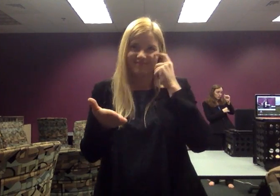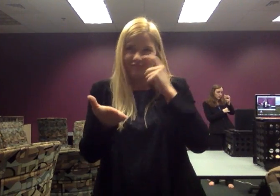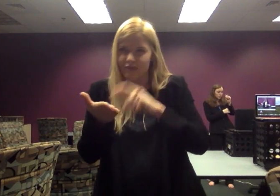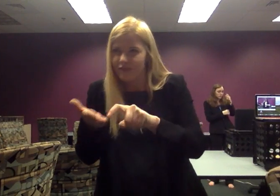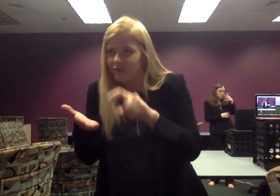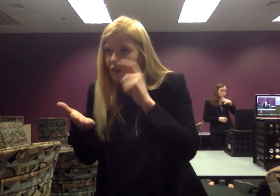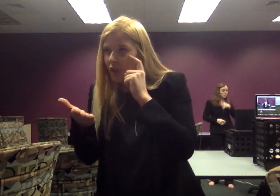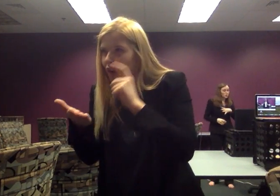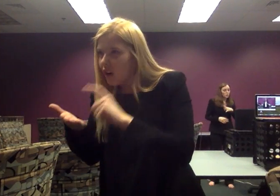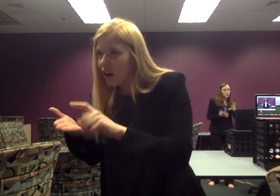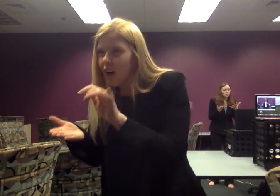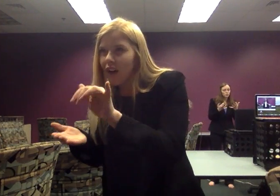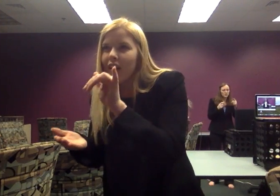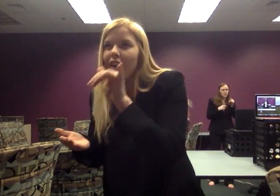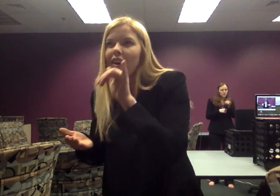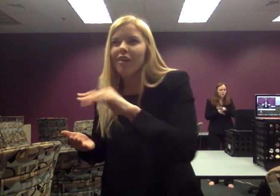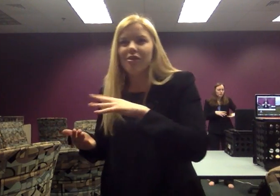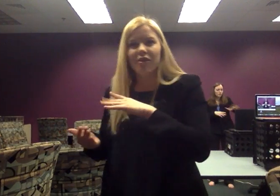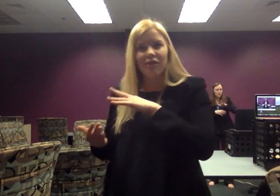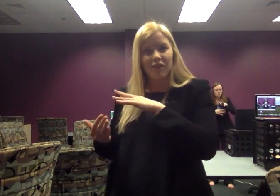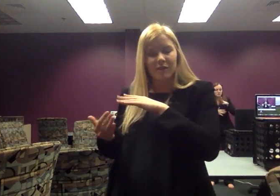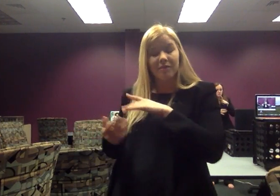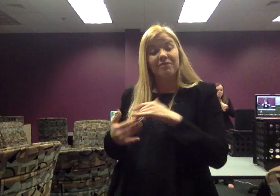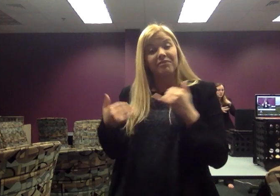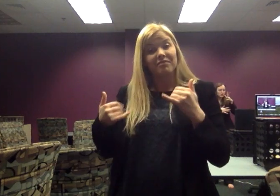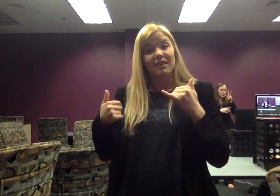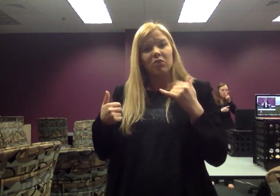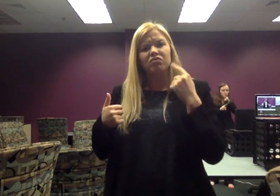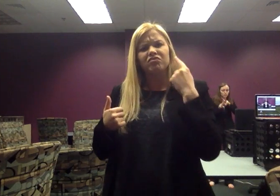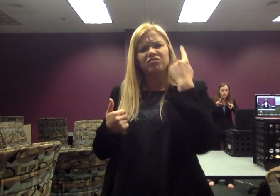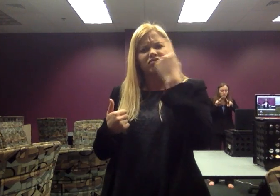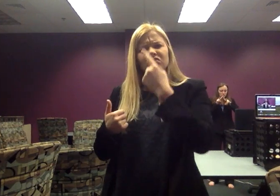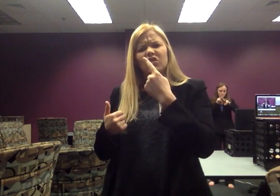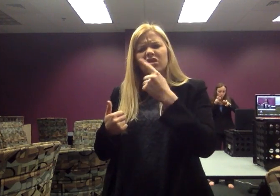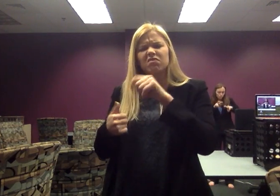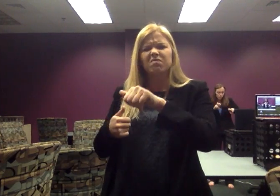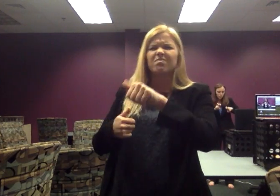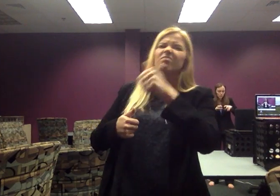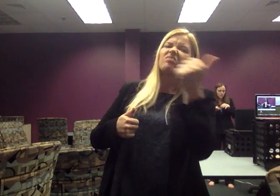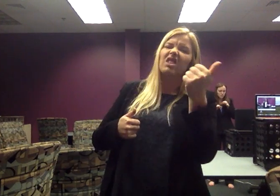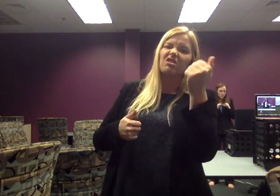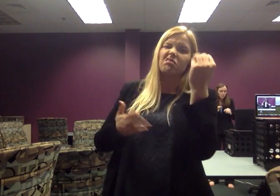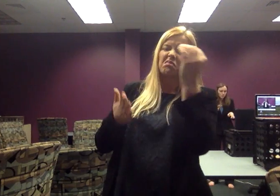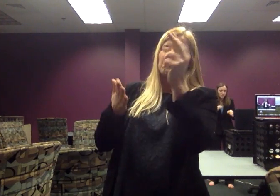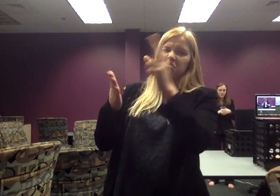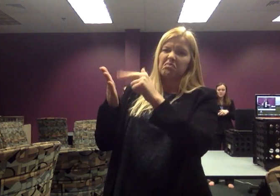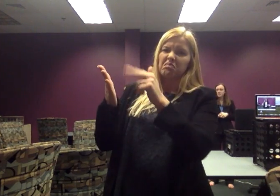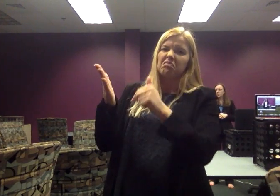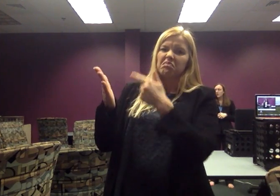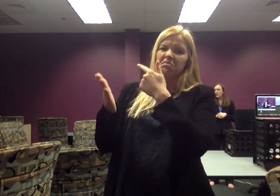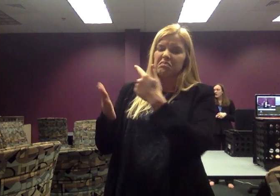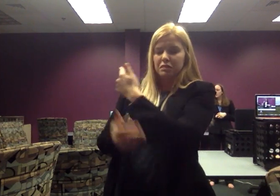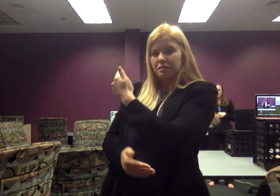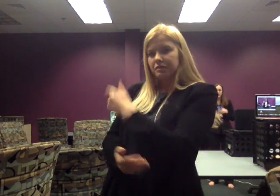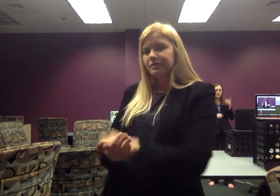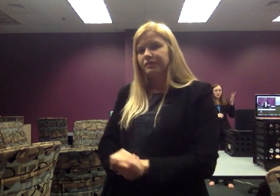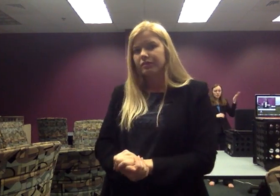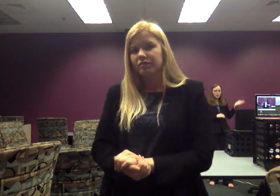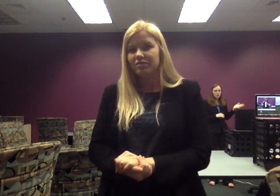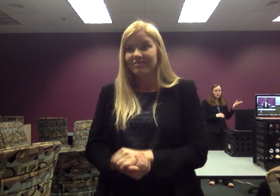paintings. And she was really one of the first people to do